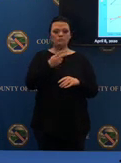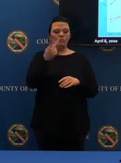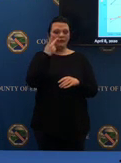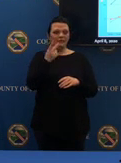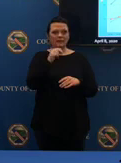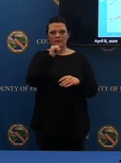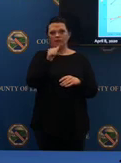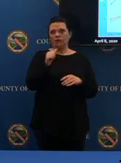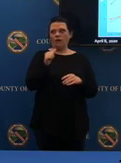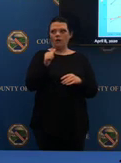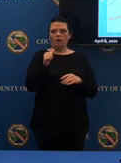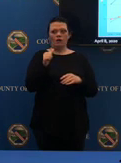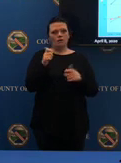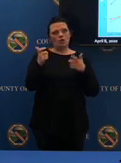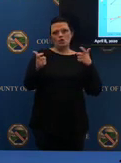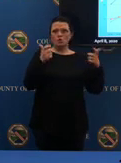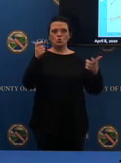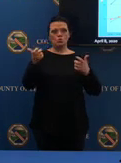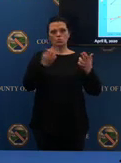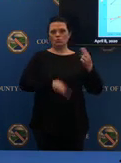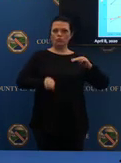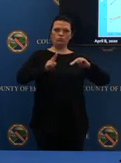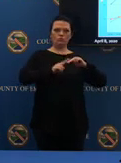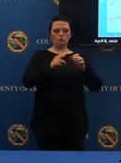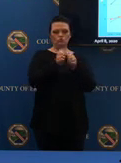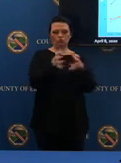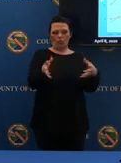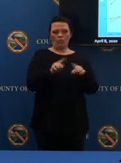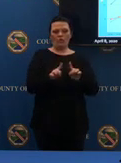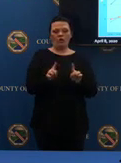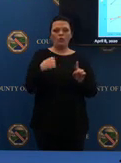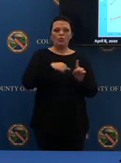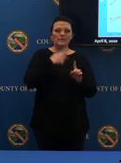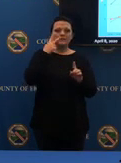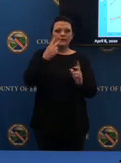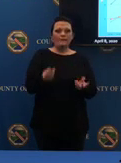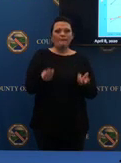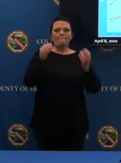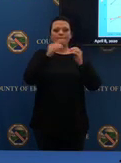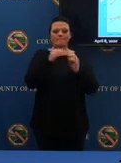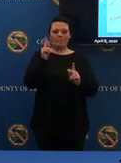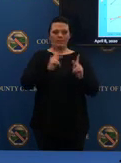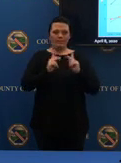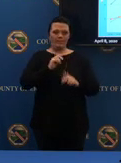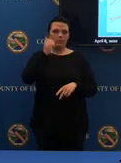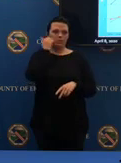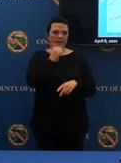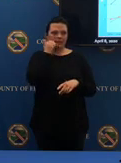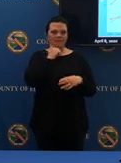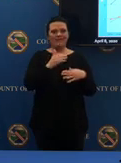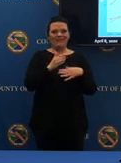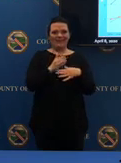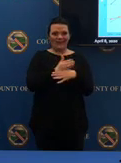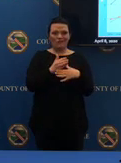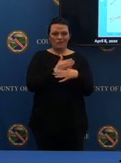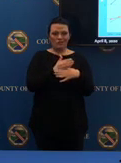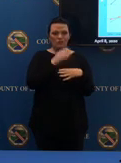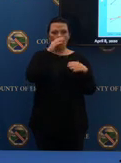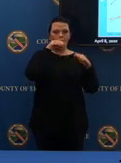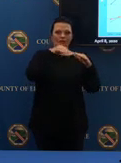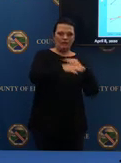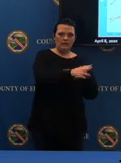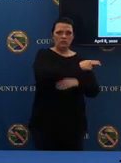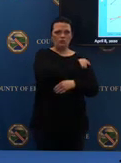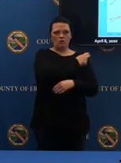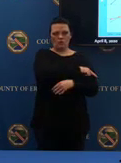not tremendous exponential growth, we are still seeing more people on a daily basis on average going into the hospital